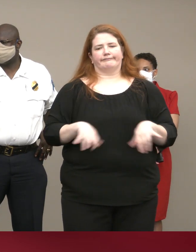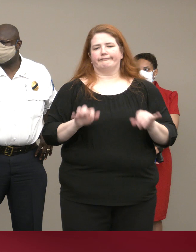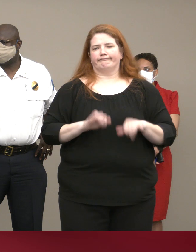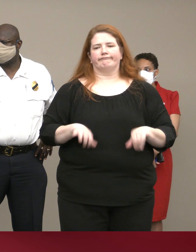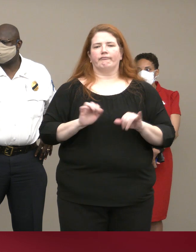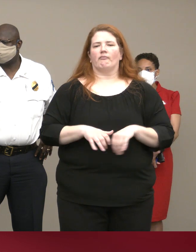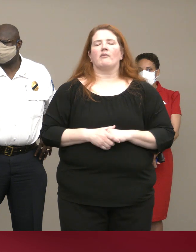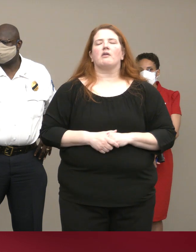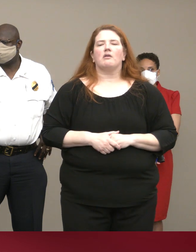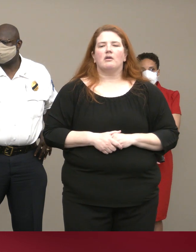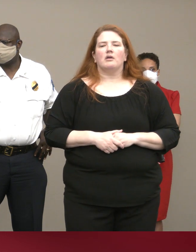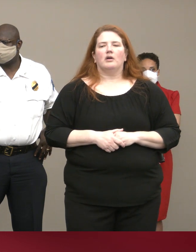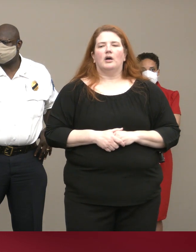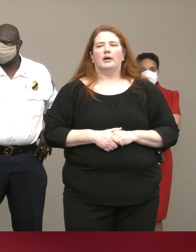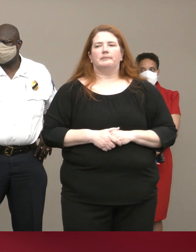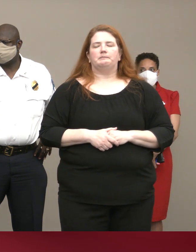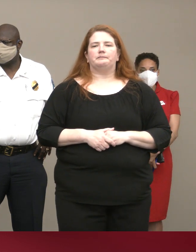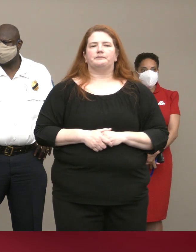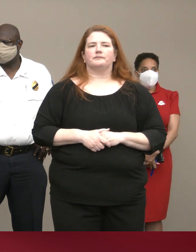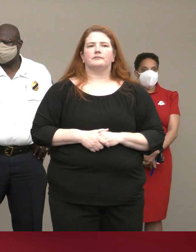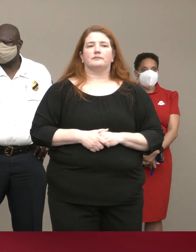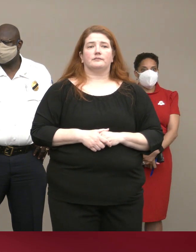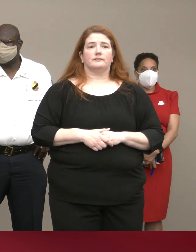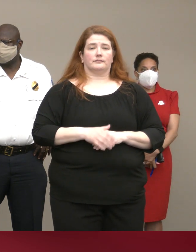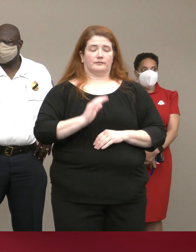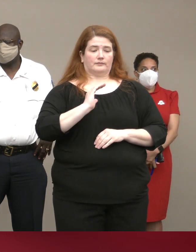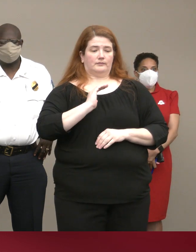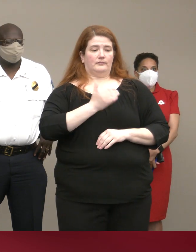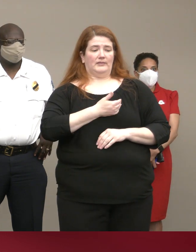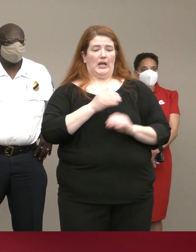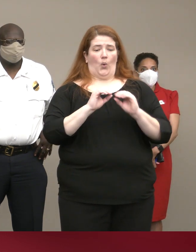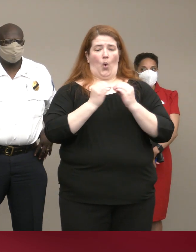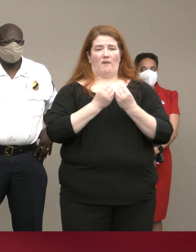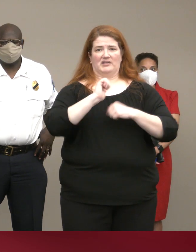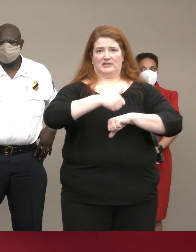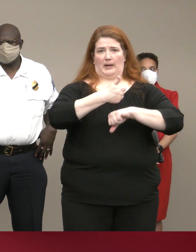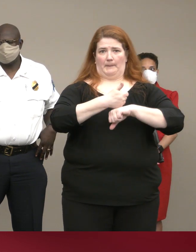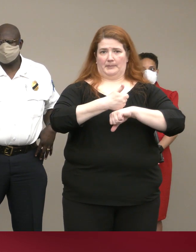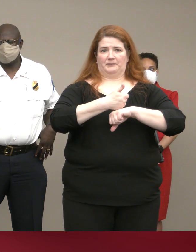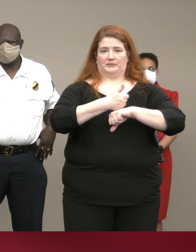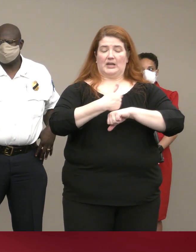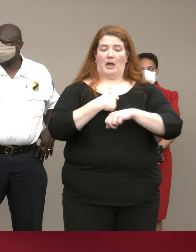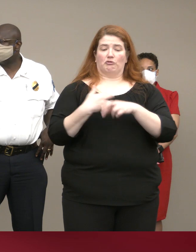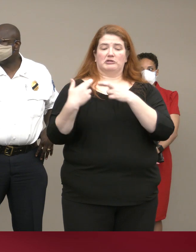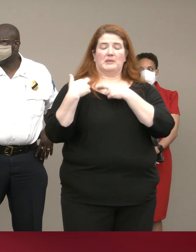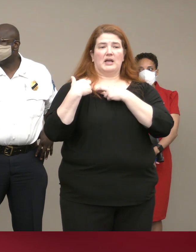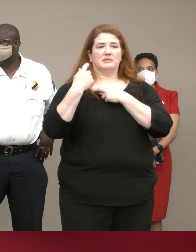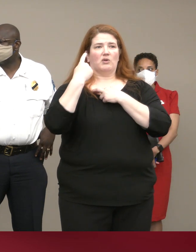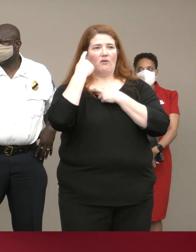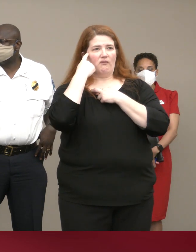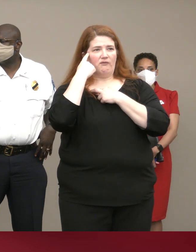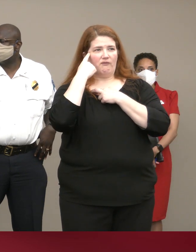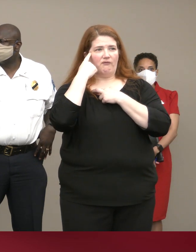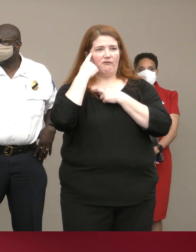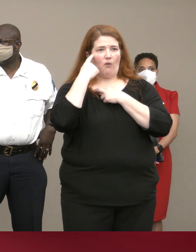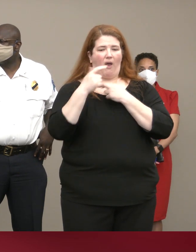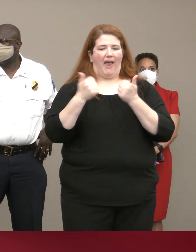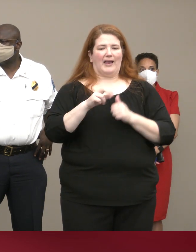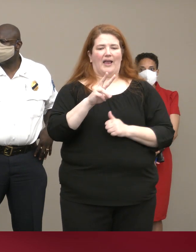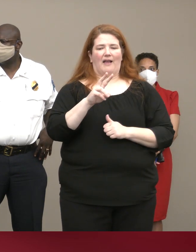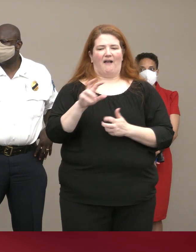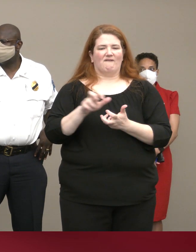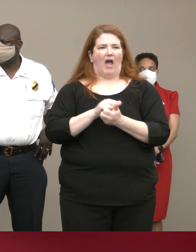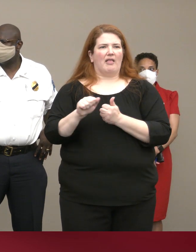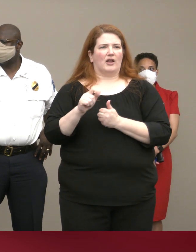the way the system is, our office is divided up, I'm responsible for triaging any of the violent crimes in